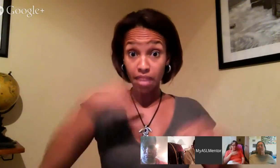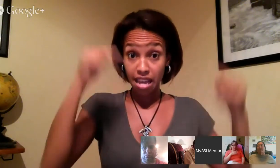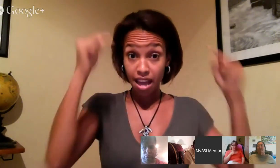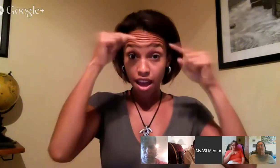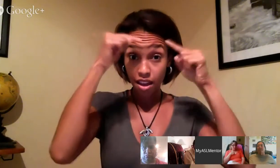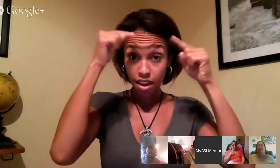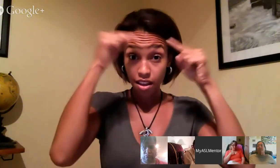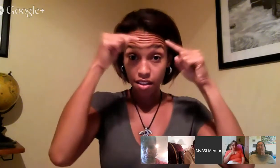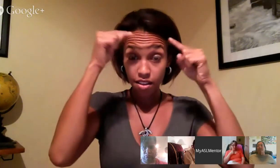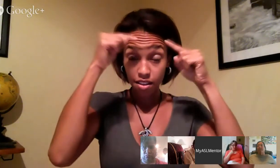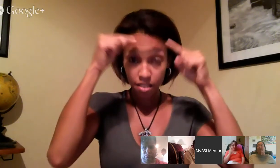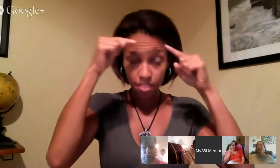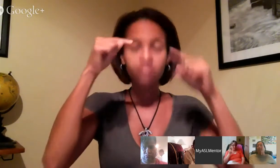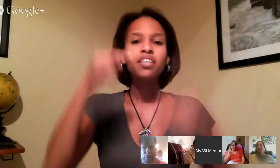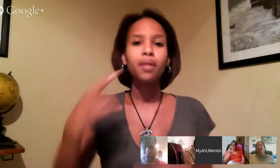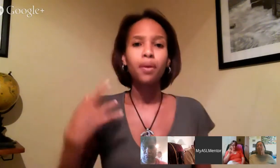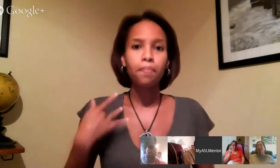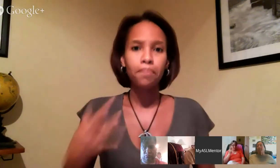up.